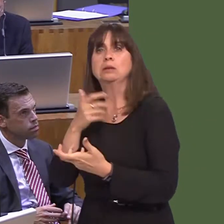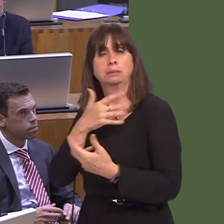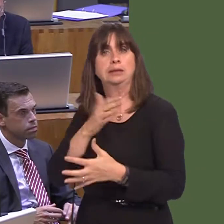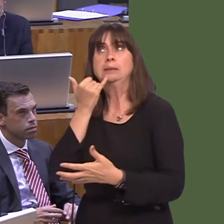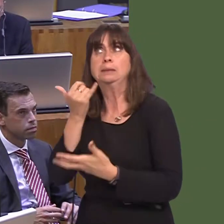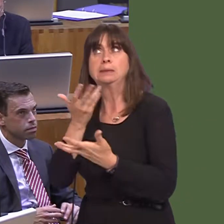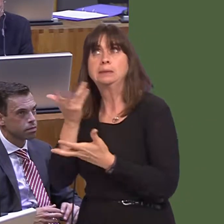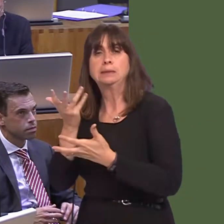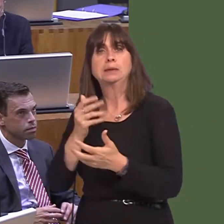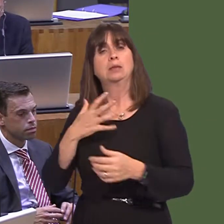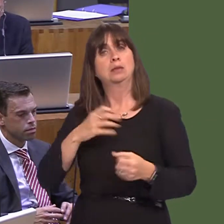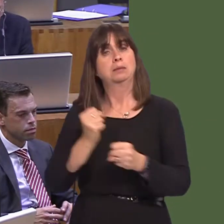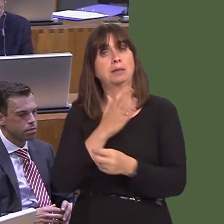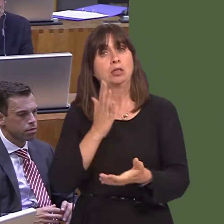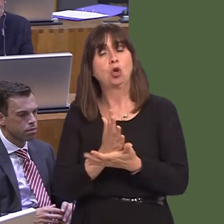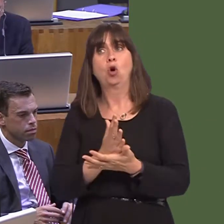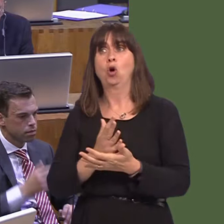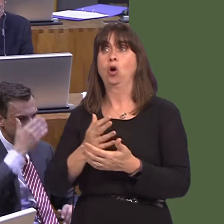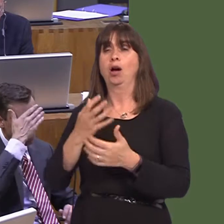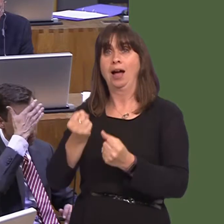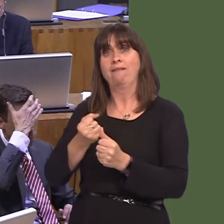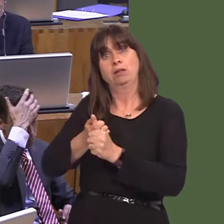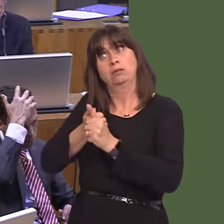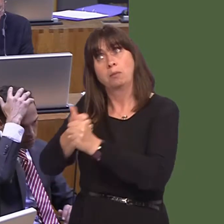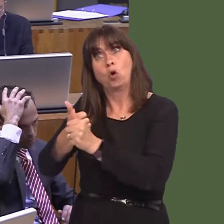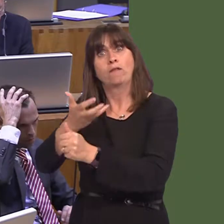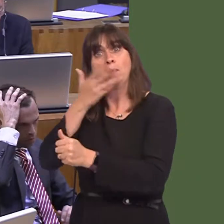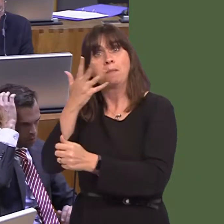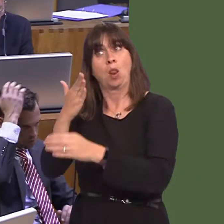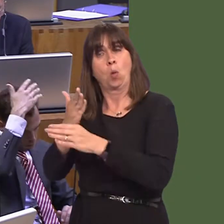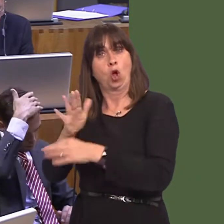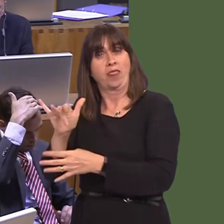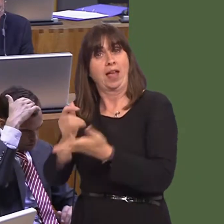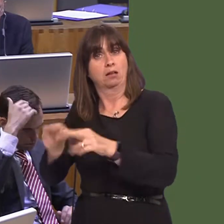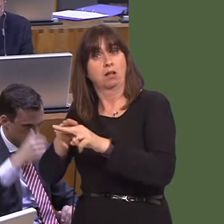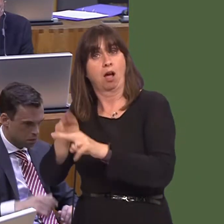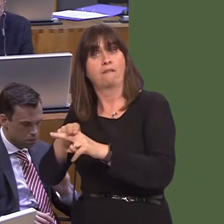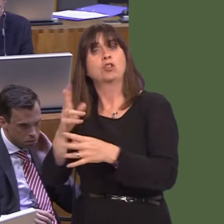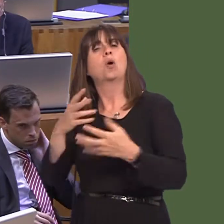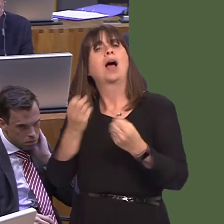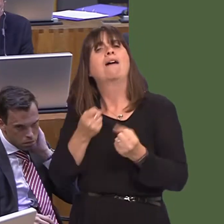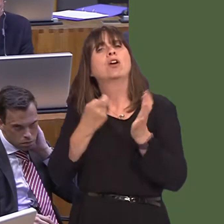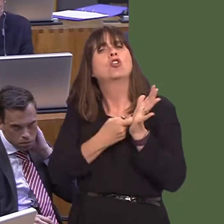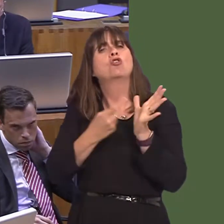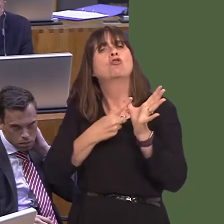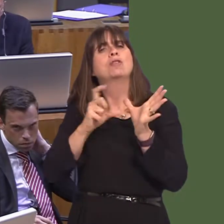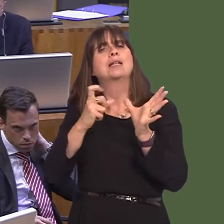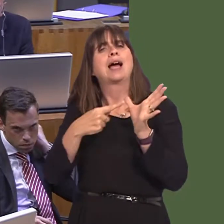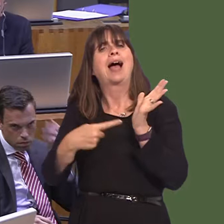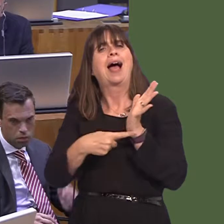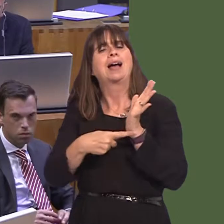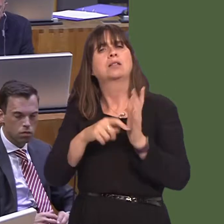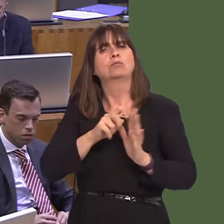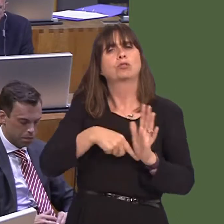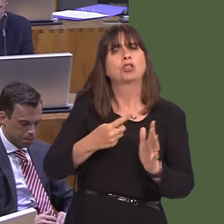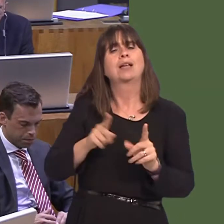is support available for the people who work there, and that will be available through the REACT scheme, and Business